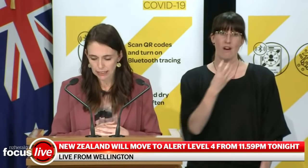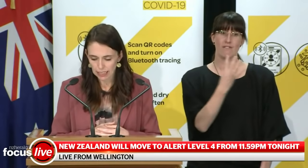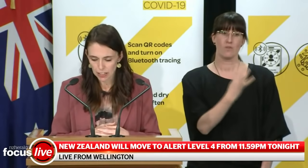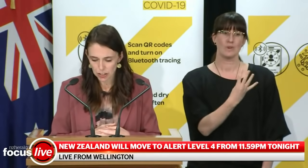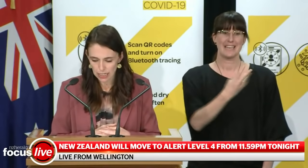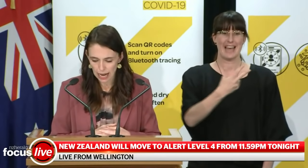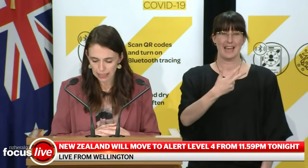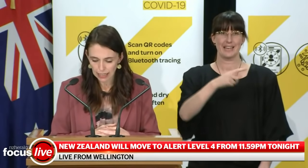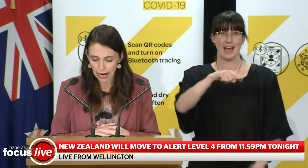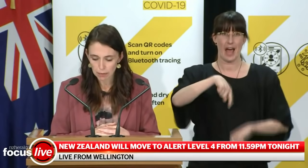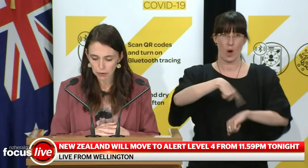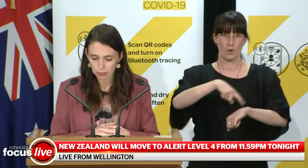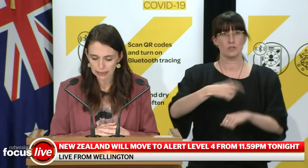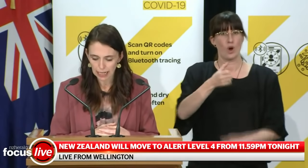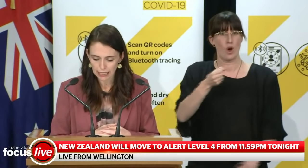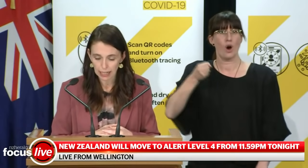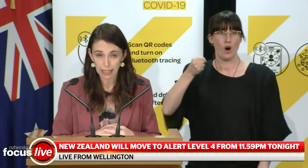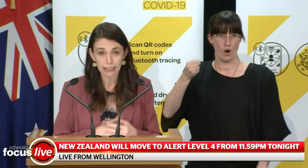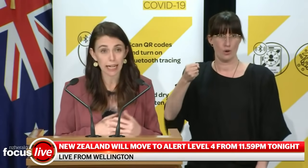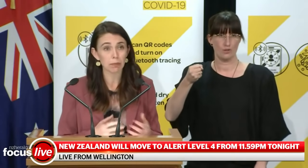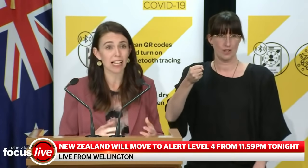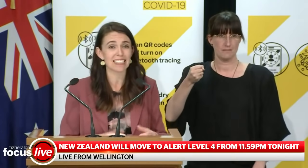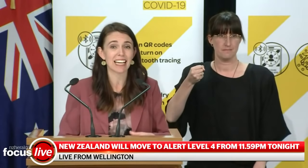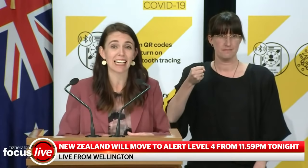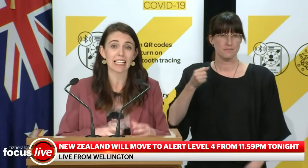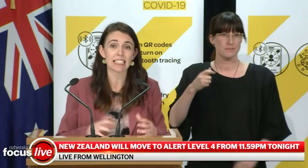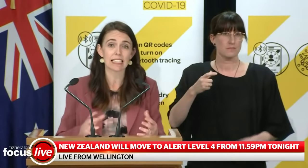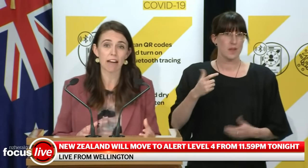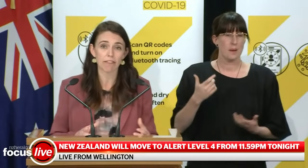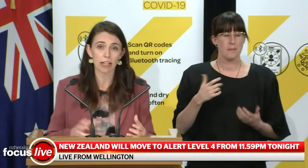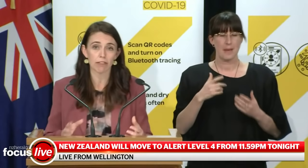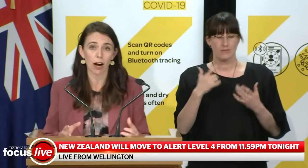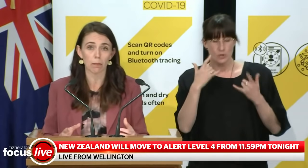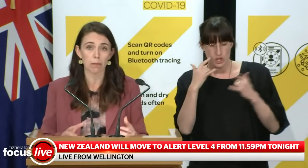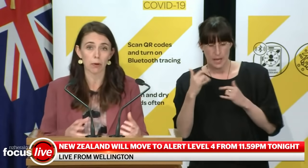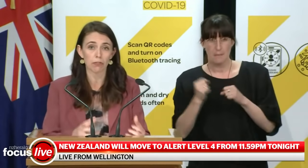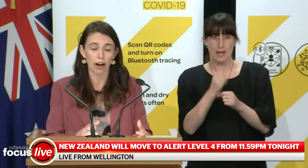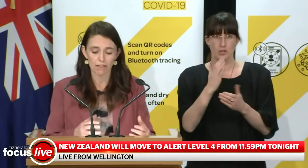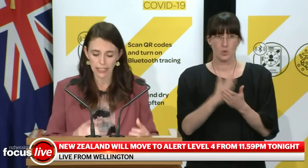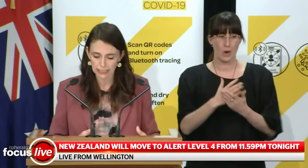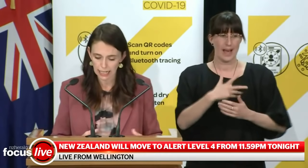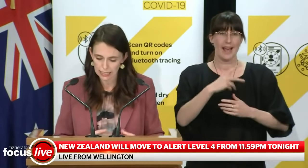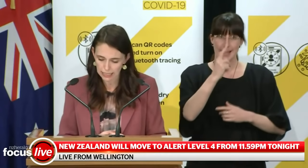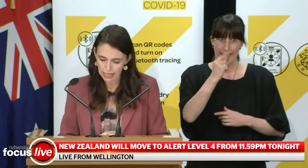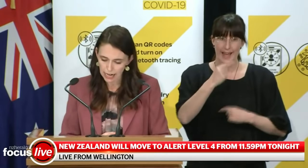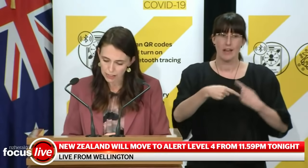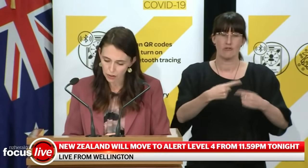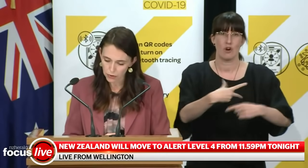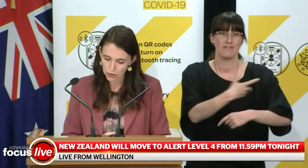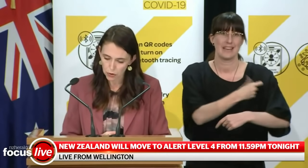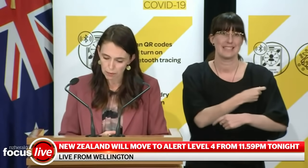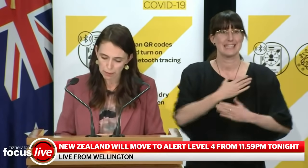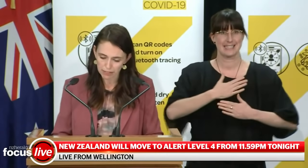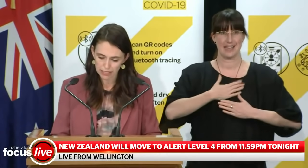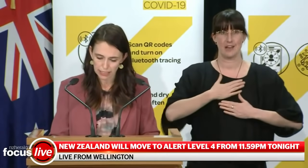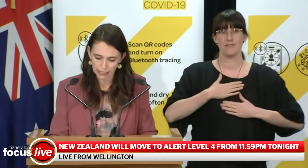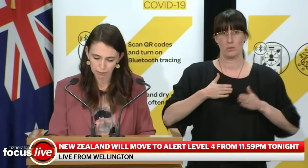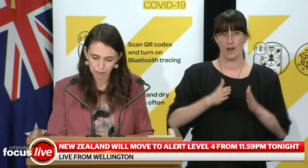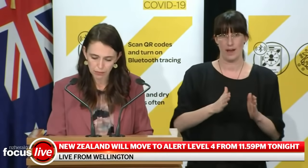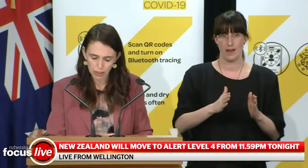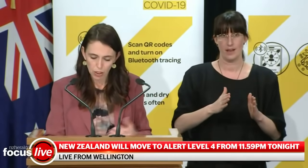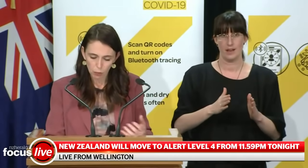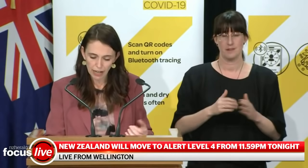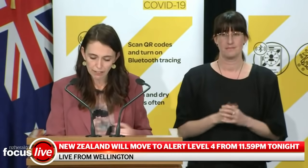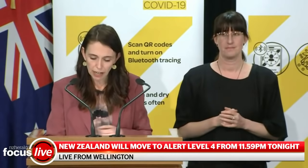that vaccinations are unable to take place in a safe environment, both for our vaccinators and those who may be